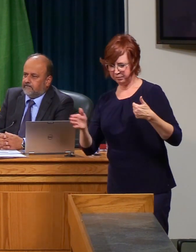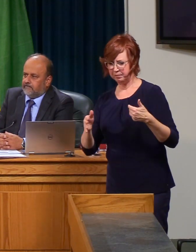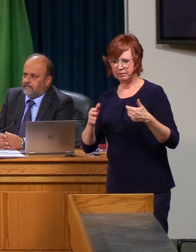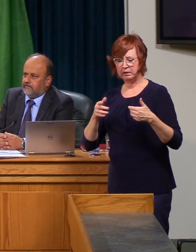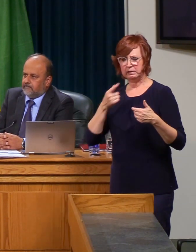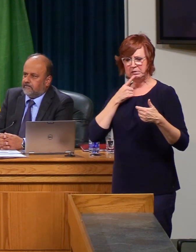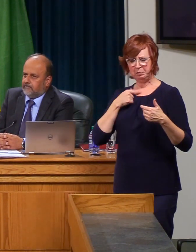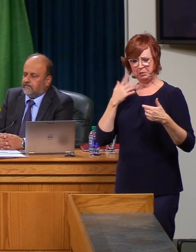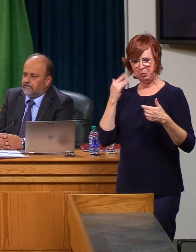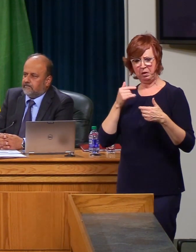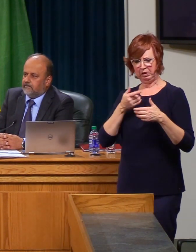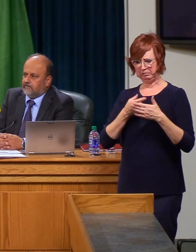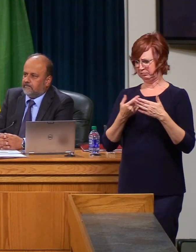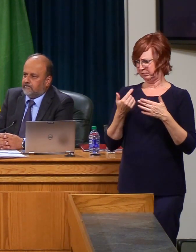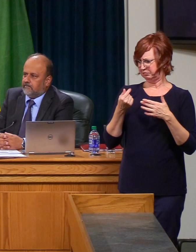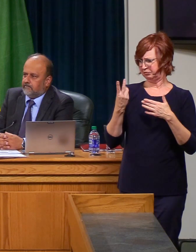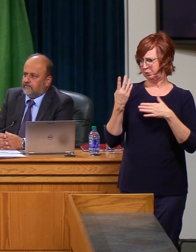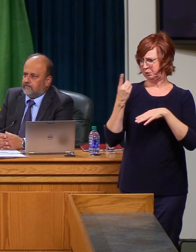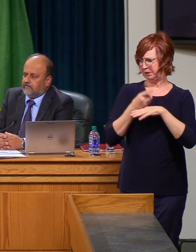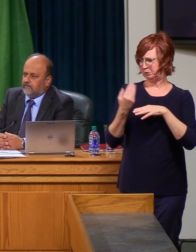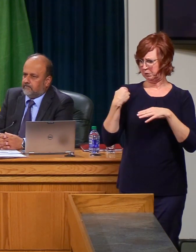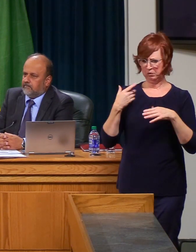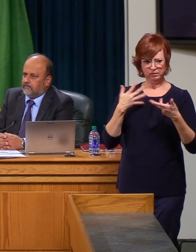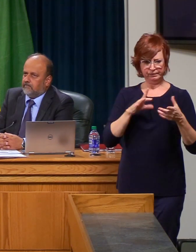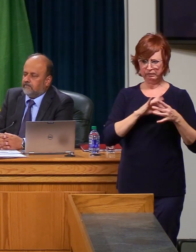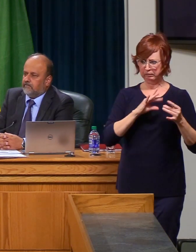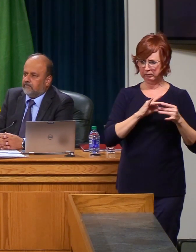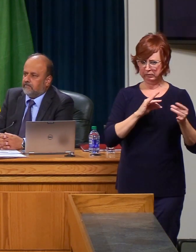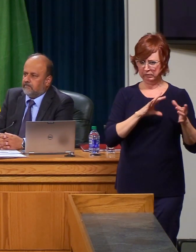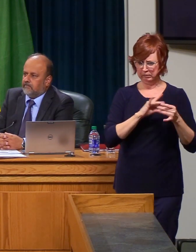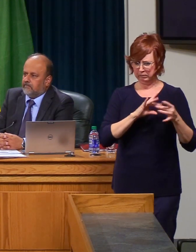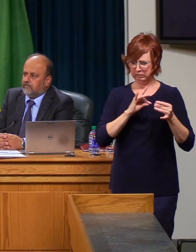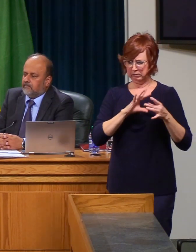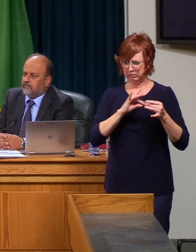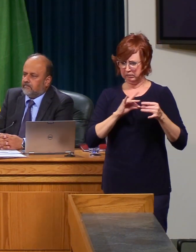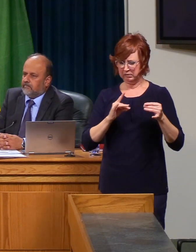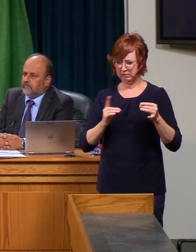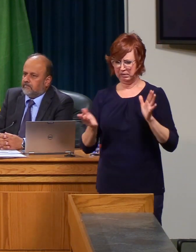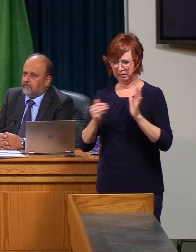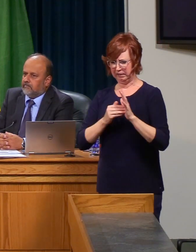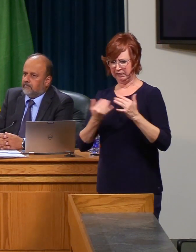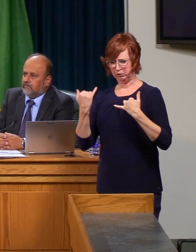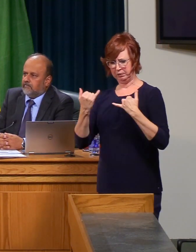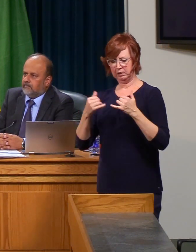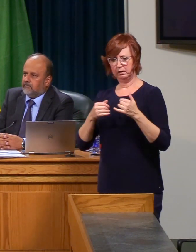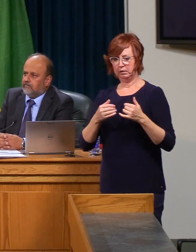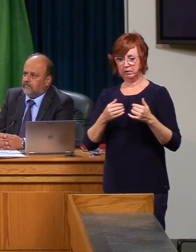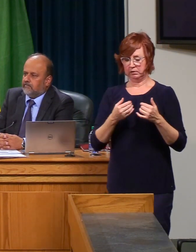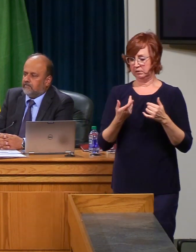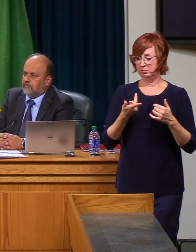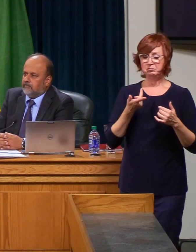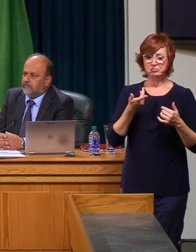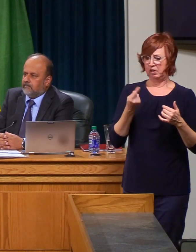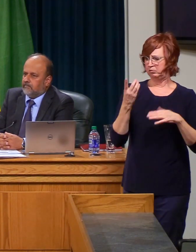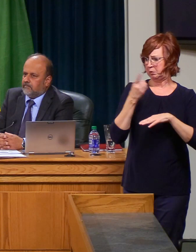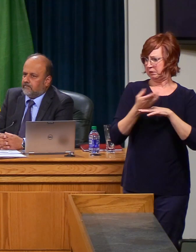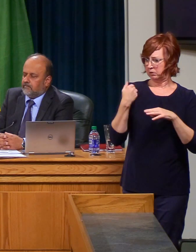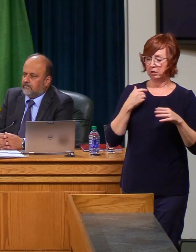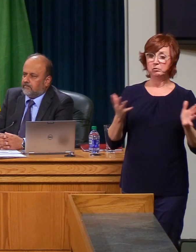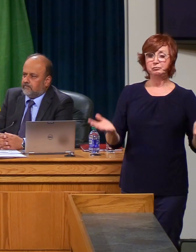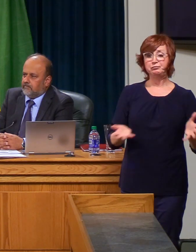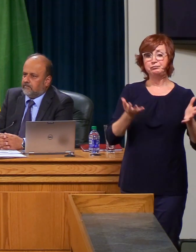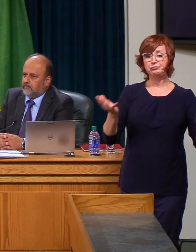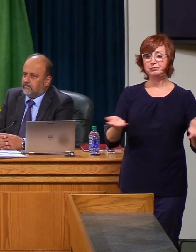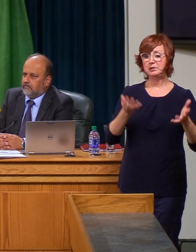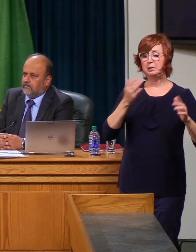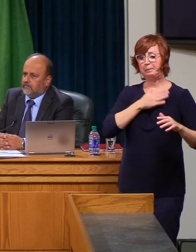ago? You were already encouraging people to do that, so is it correct to say you were merely advising and encouraging people to do that